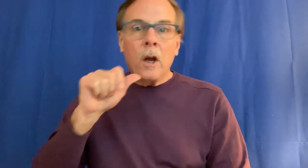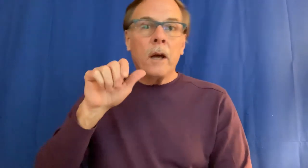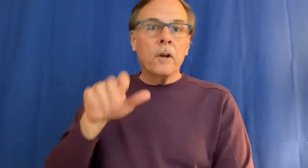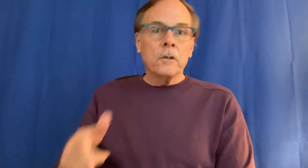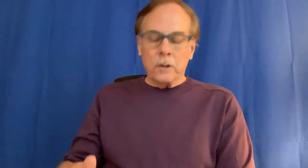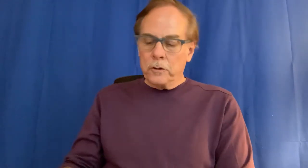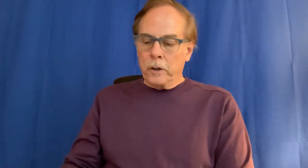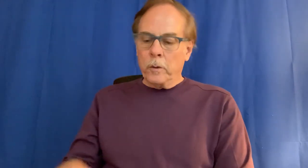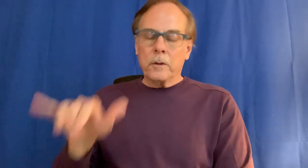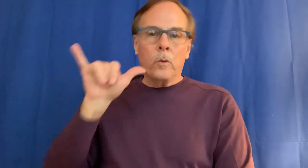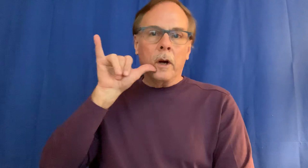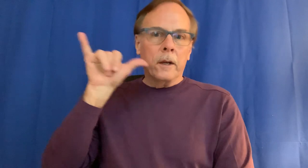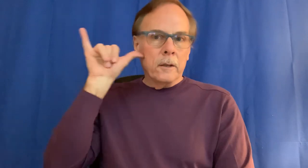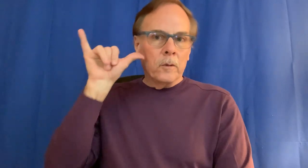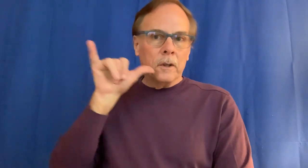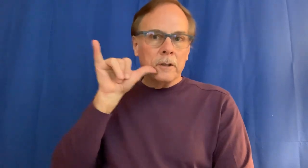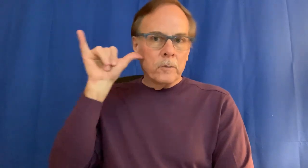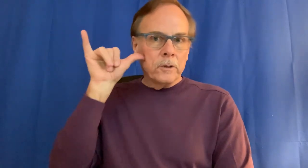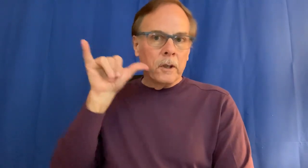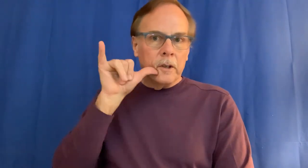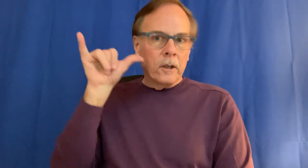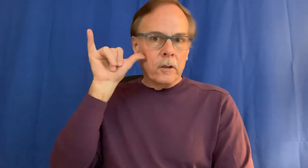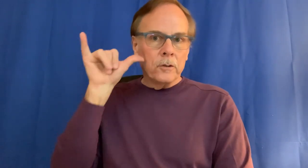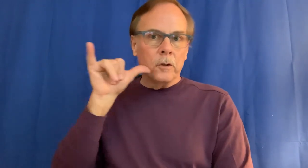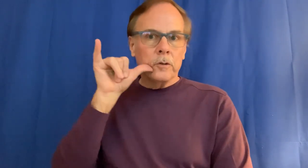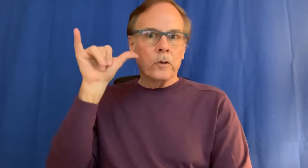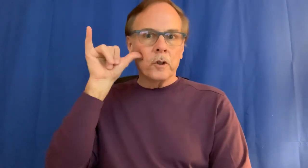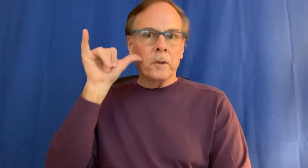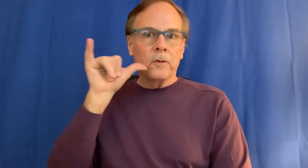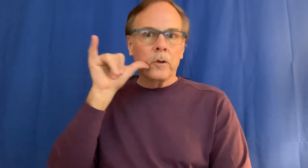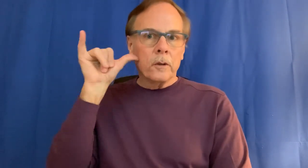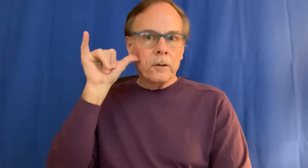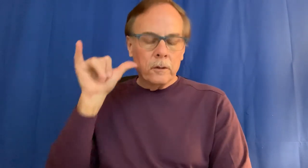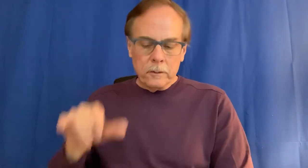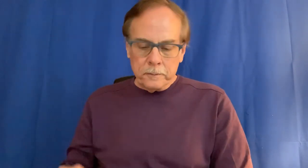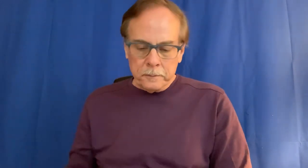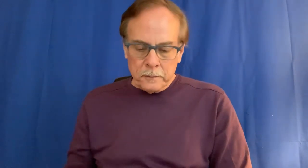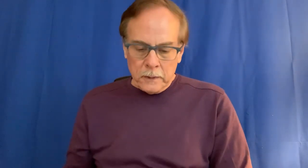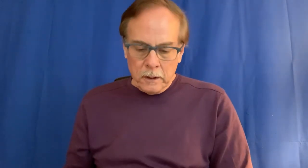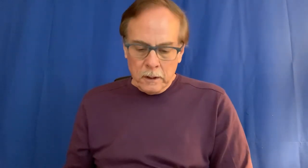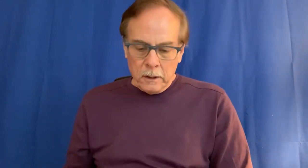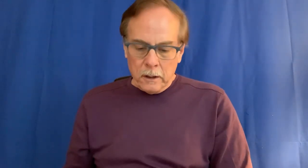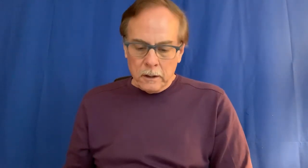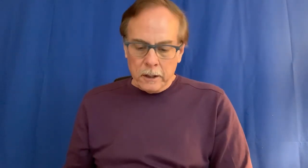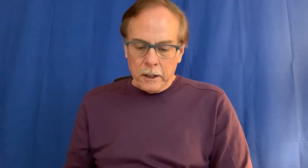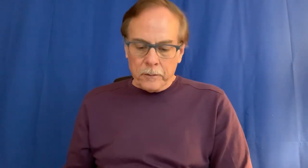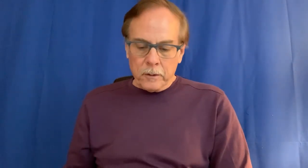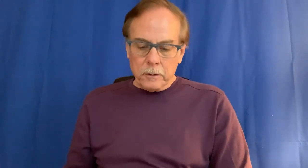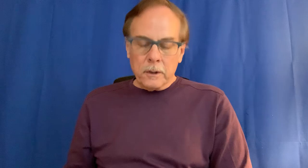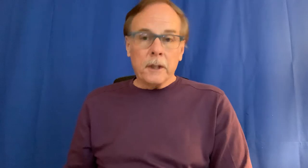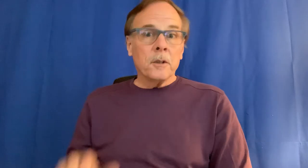And they also show it with the Y hand, which I think I also showed you before. The day after today,